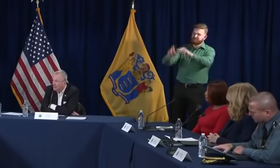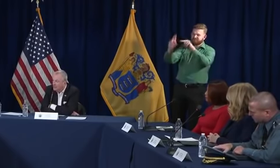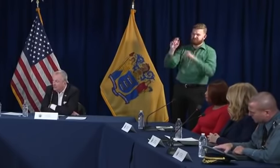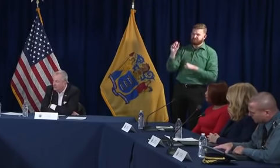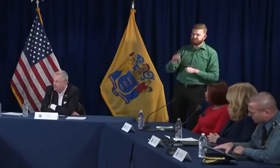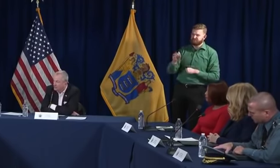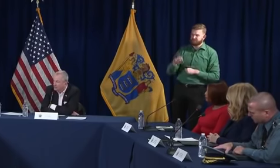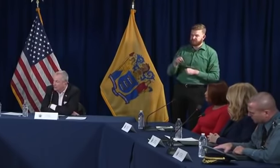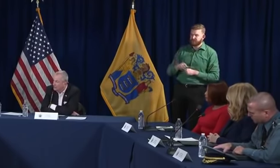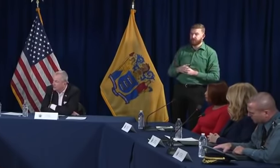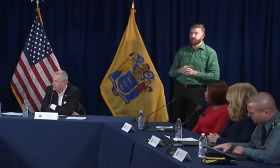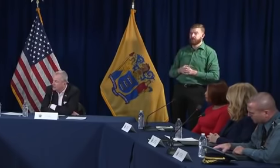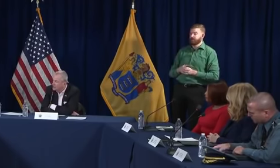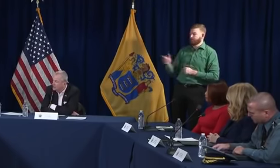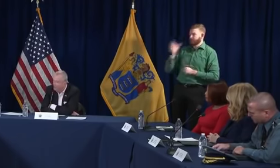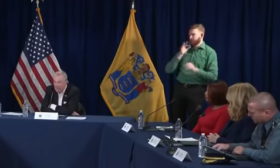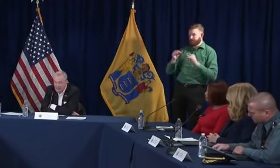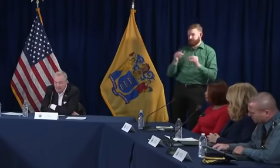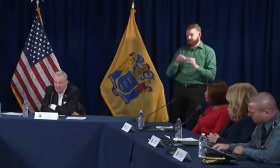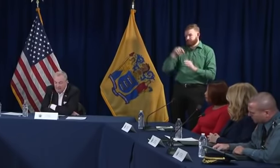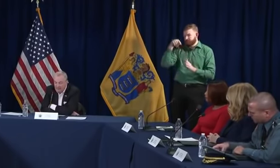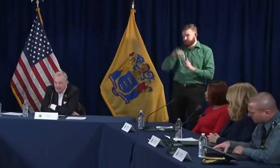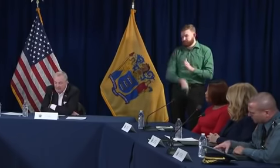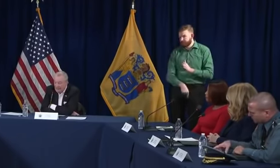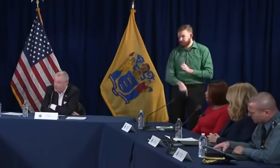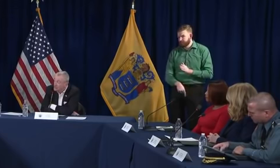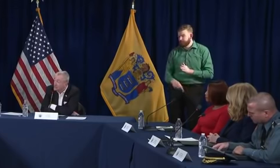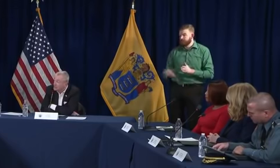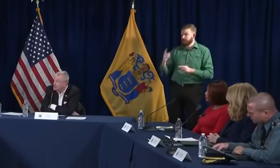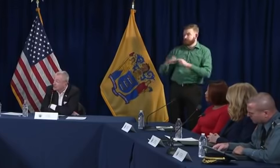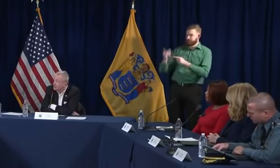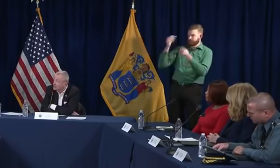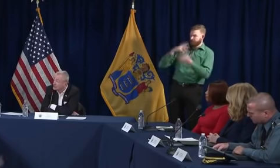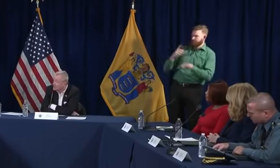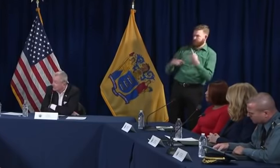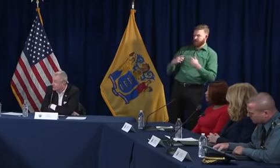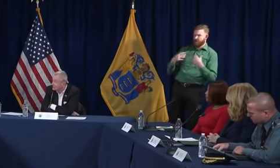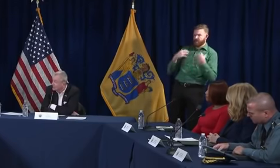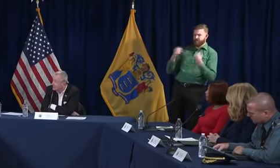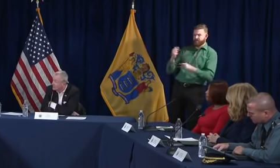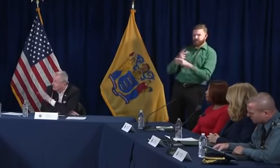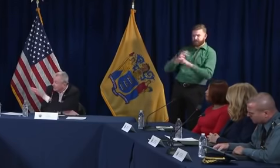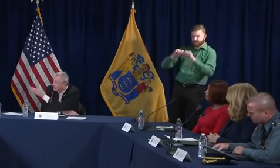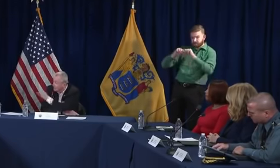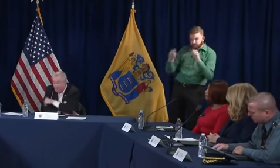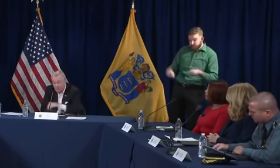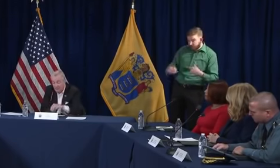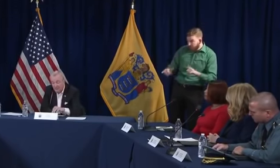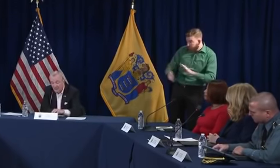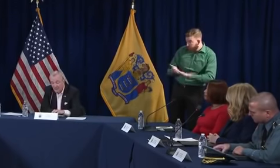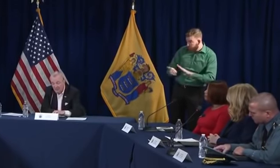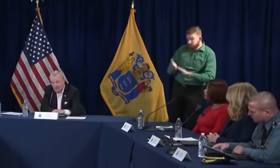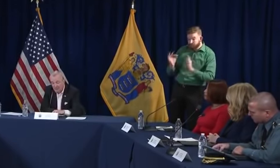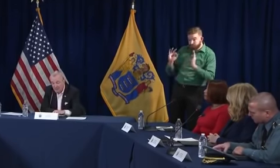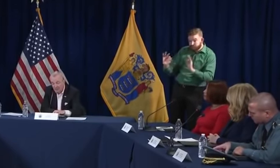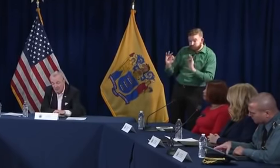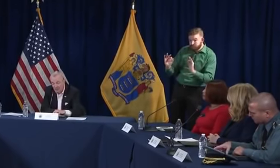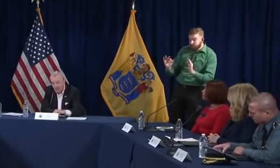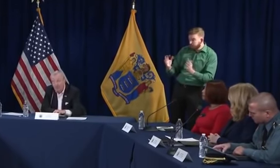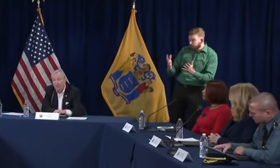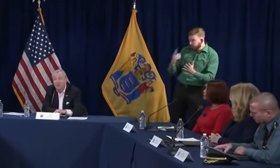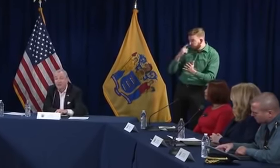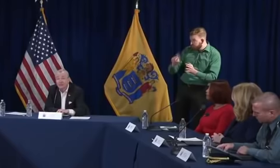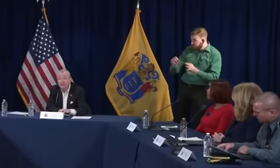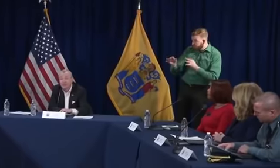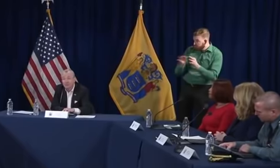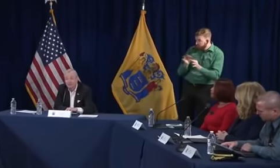the healthcare system is holding up, Judy, and anything you've got in particular on testing. Welcome. Sure. Thank you, Governor. Commissioner of